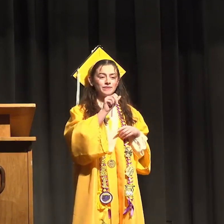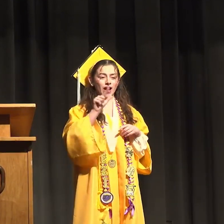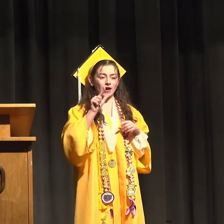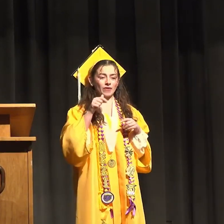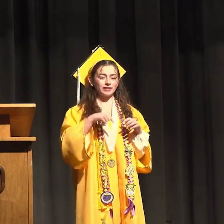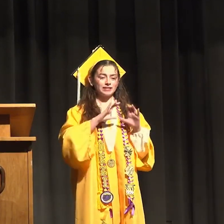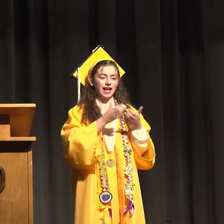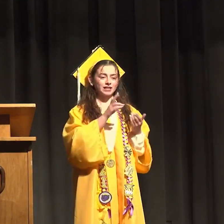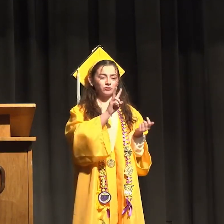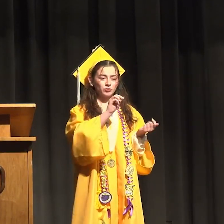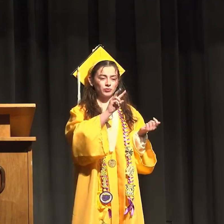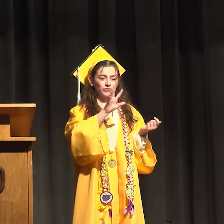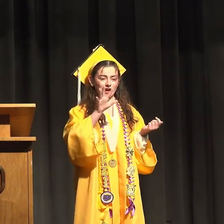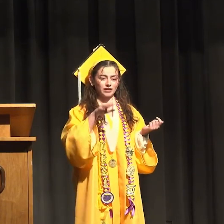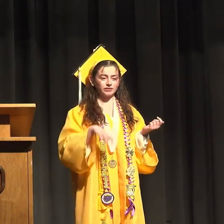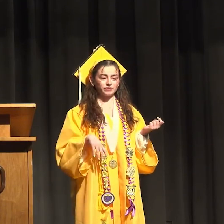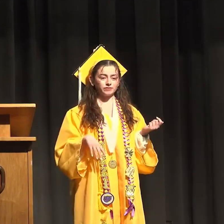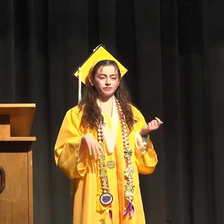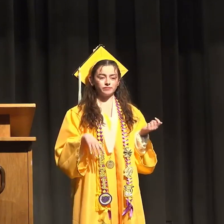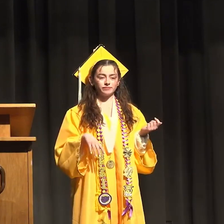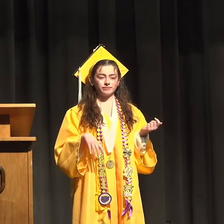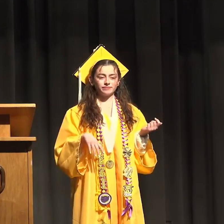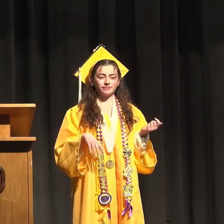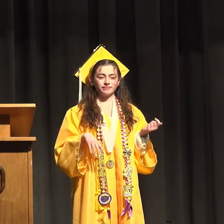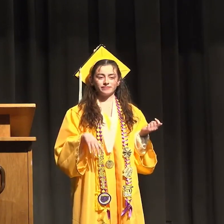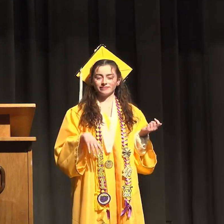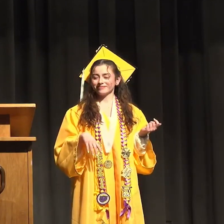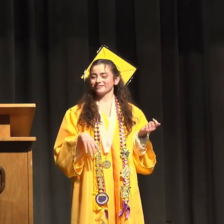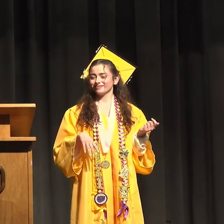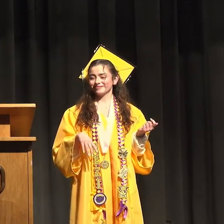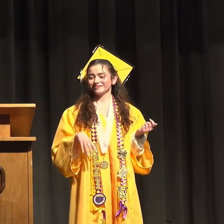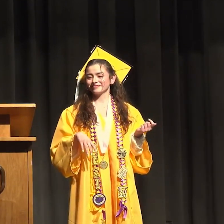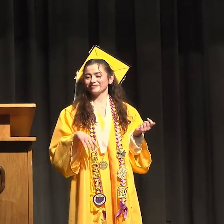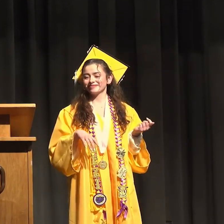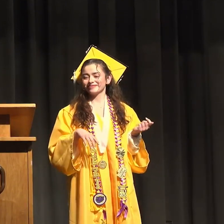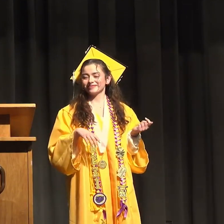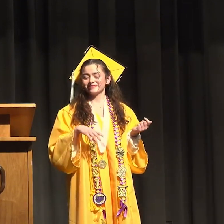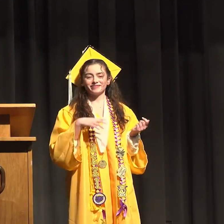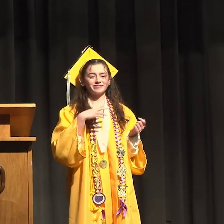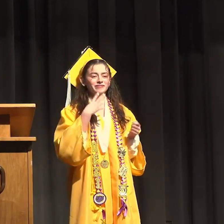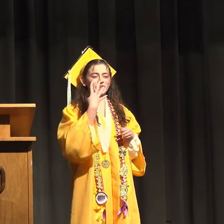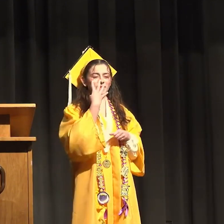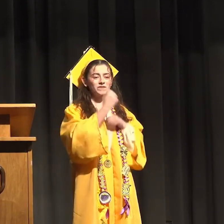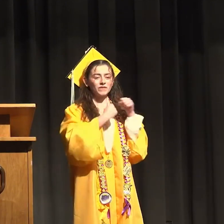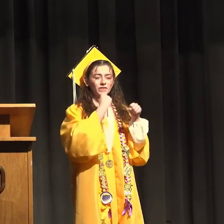and I'm honored to stand before you today as the valedictorian of the class of 2025.